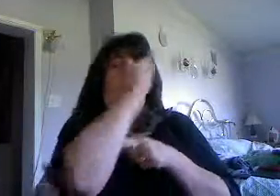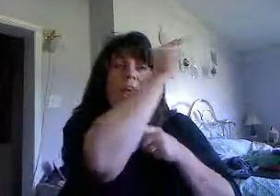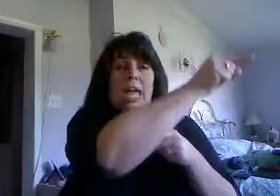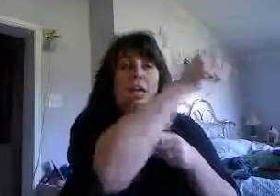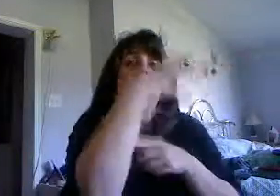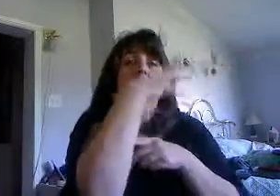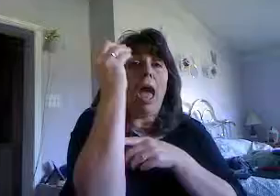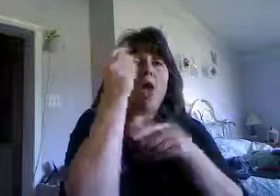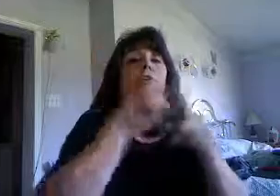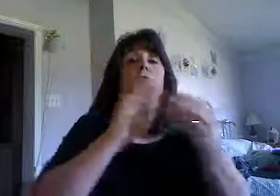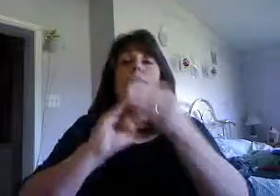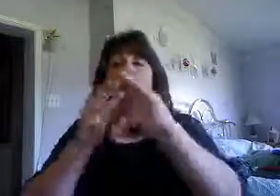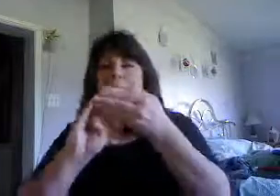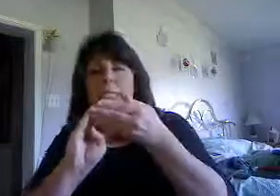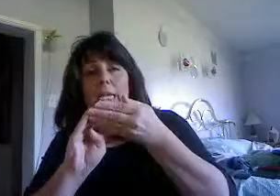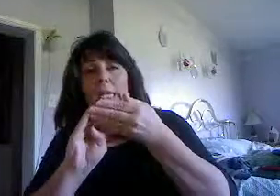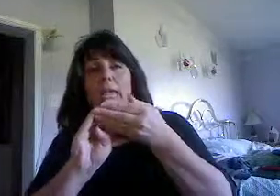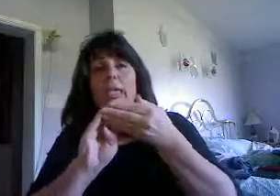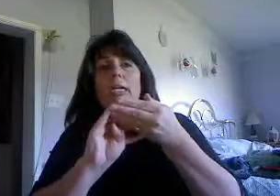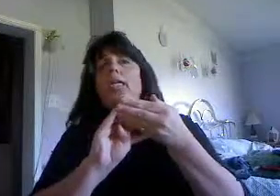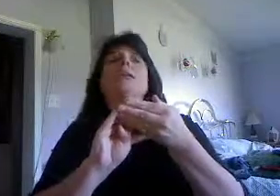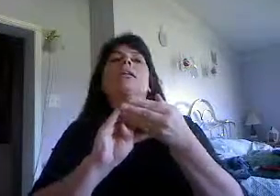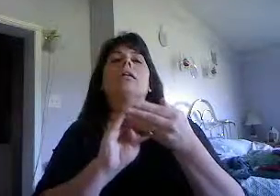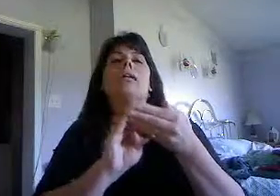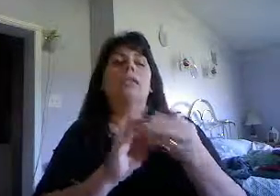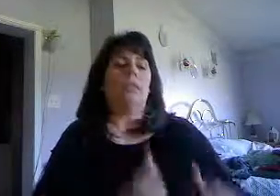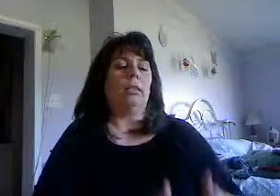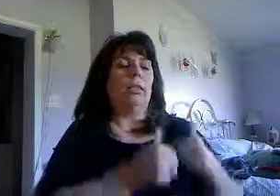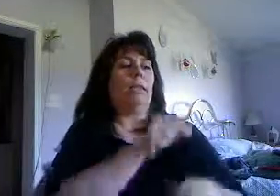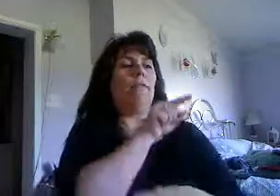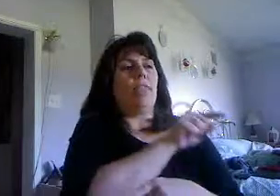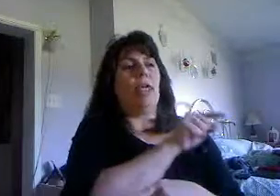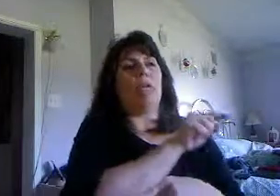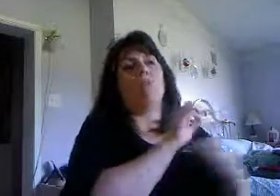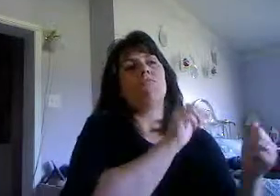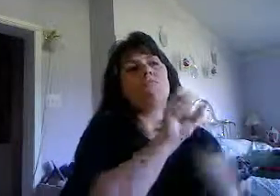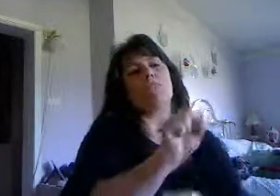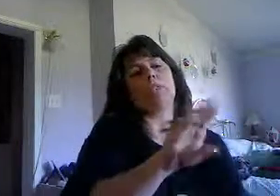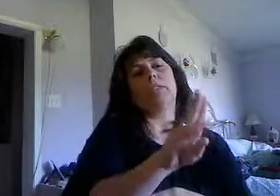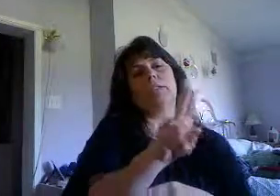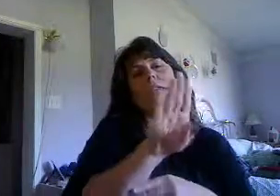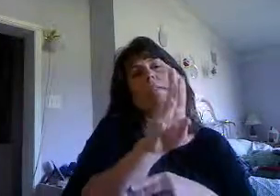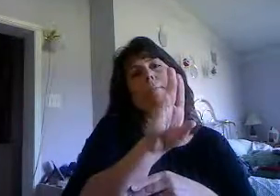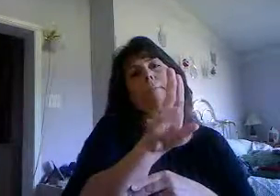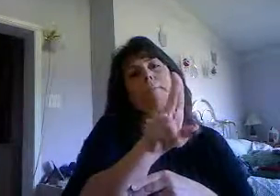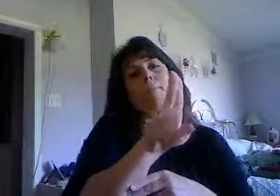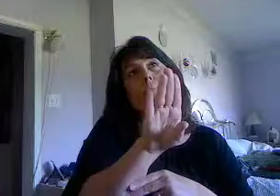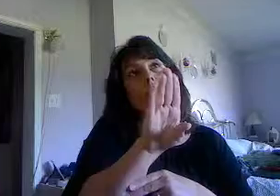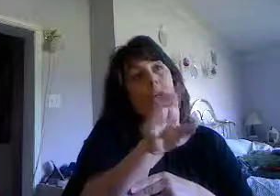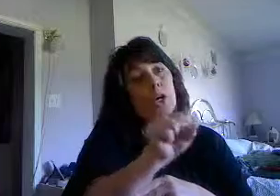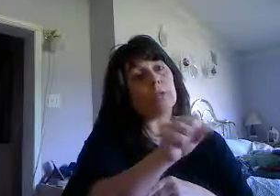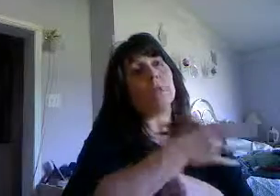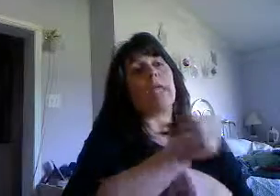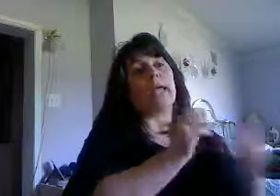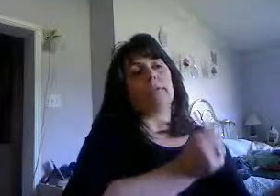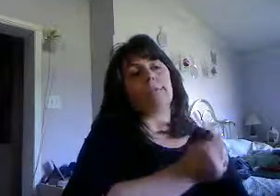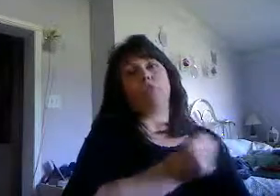automobile ownership meant that a family could live in the suburbs and commute downtown to their place of work. With rising